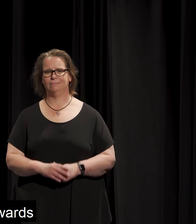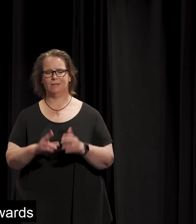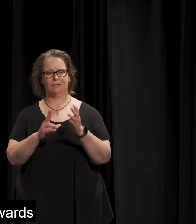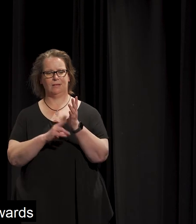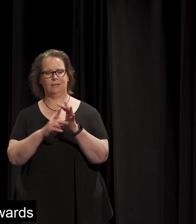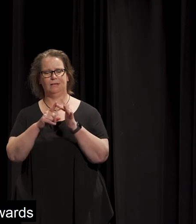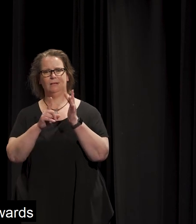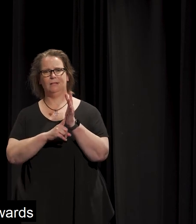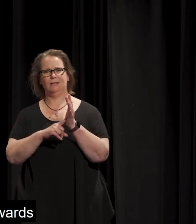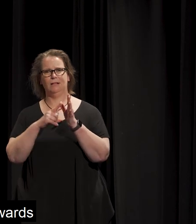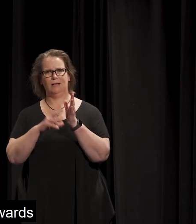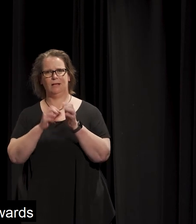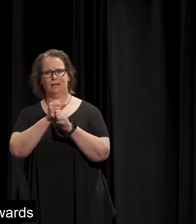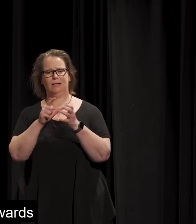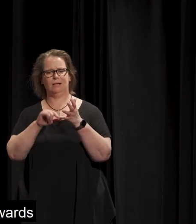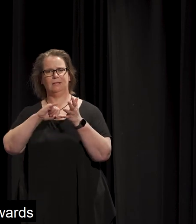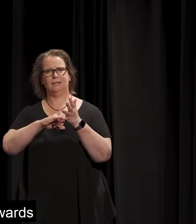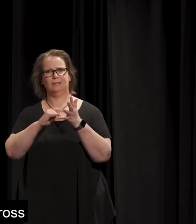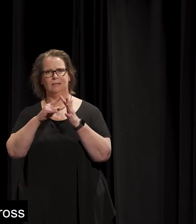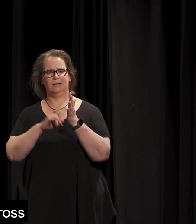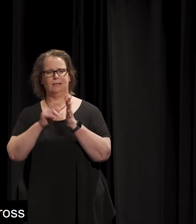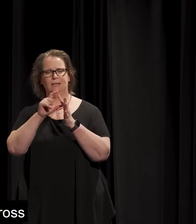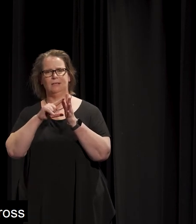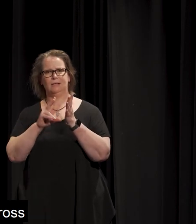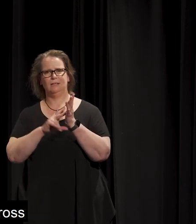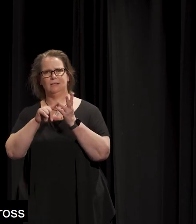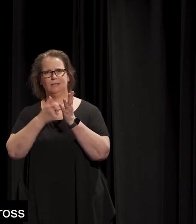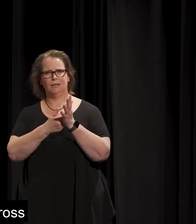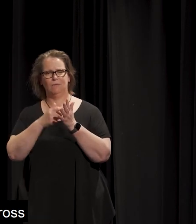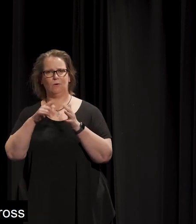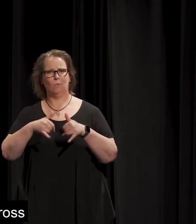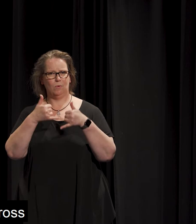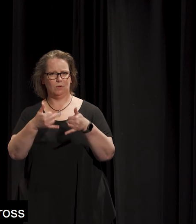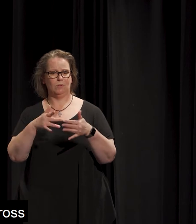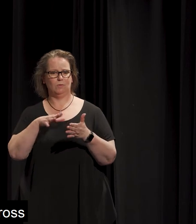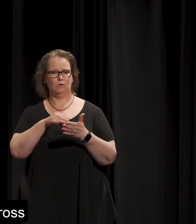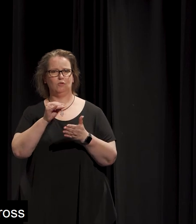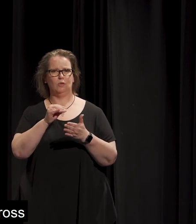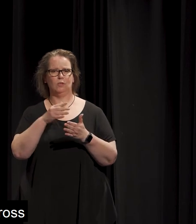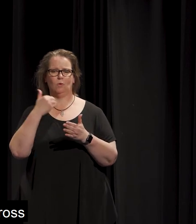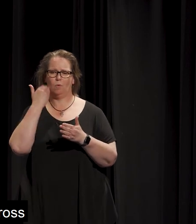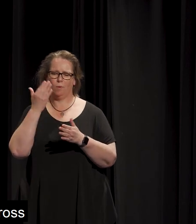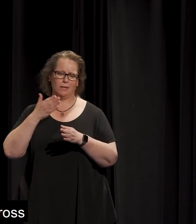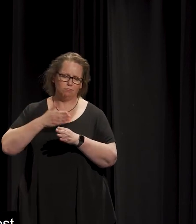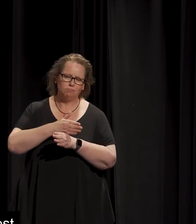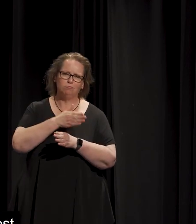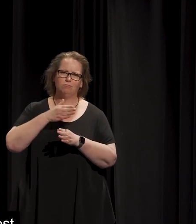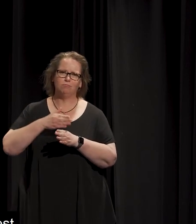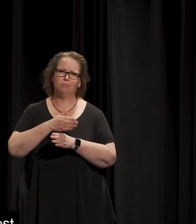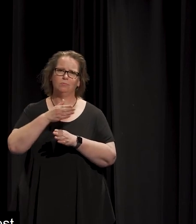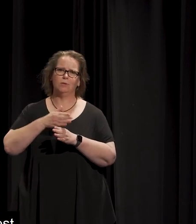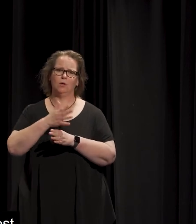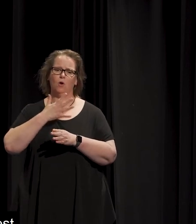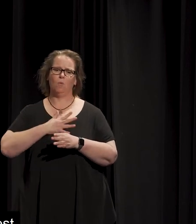The Neil Angus Endeavour Awards are presented to students who have worked consistently across the school year, always striving to achieve